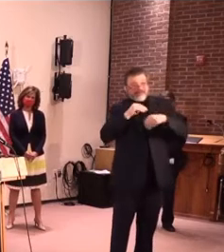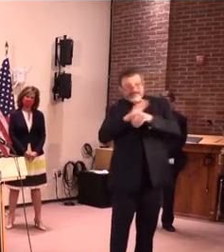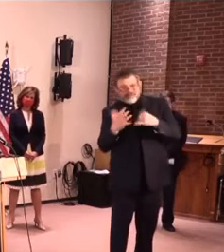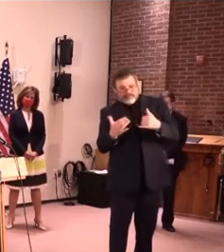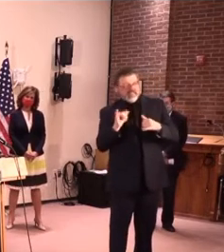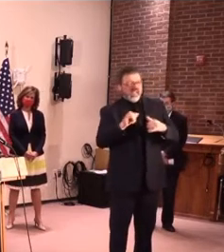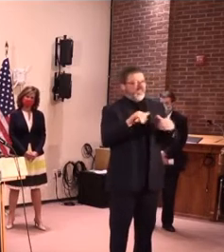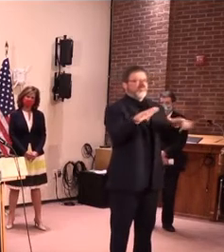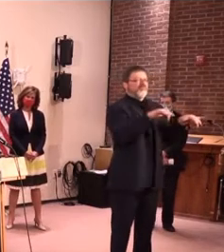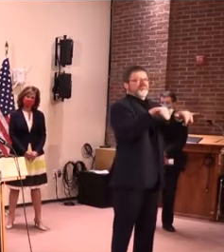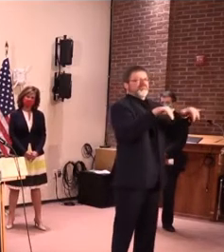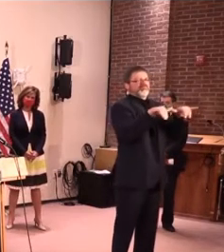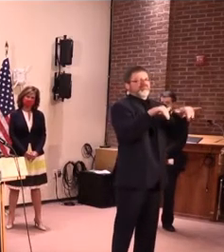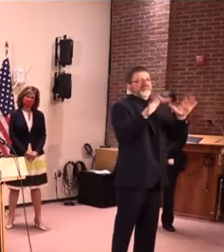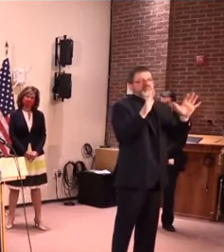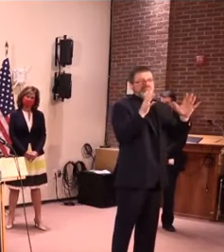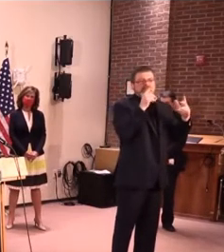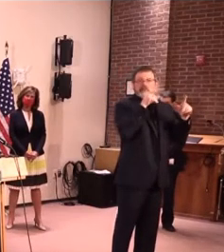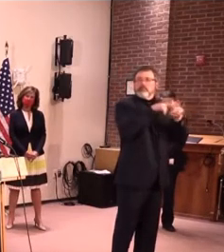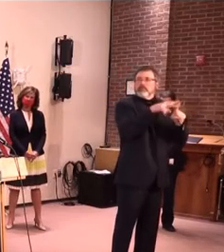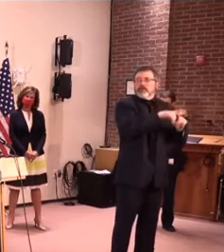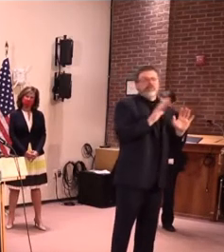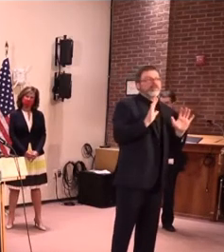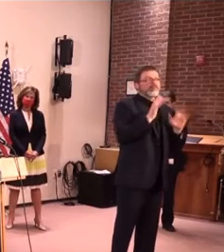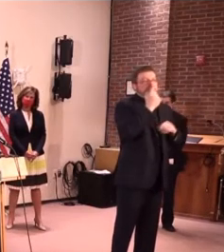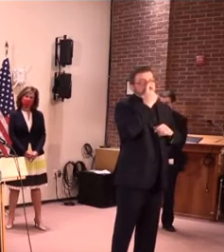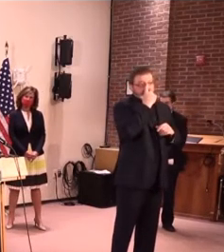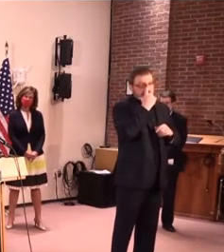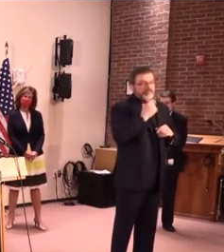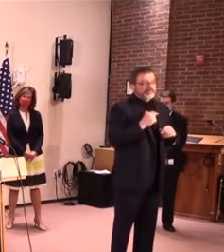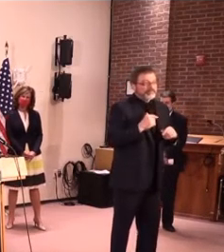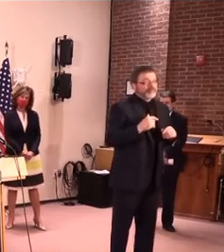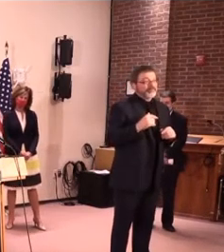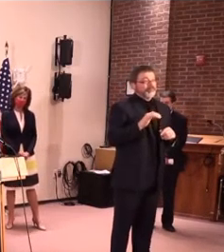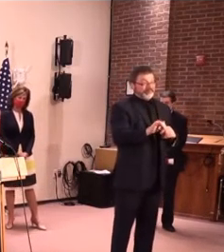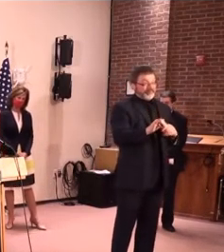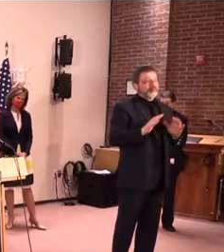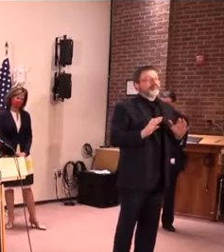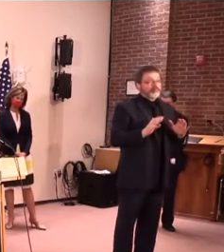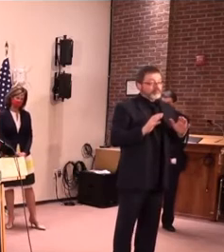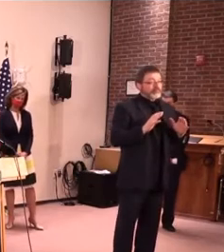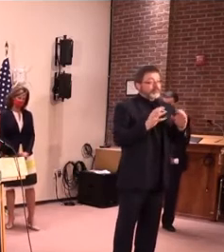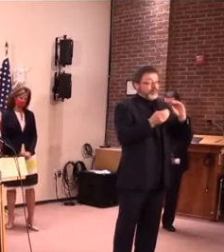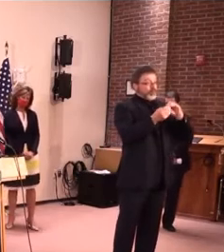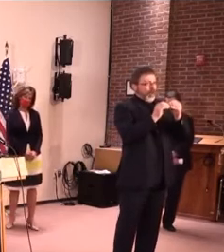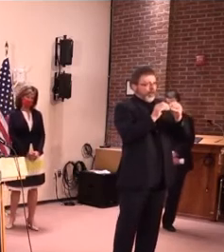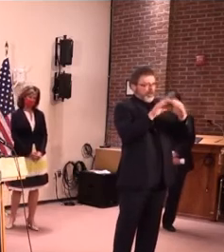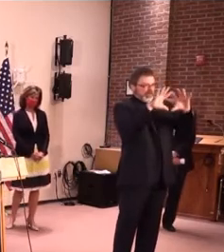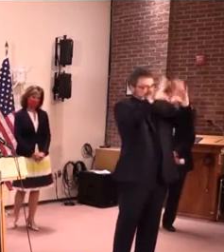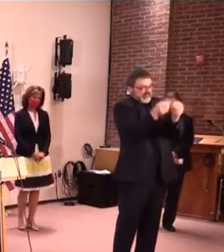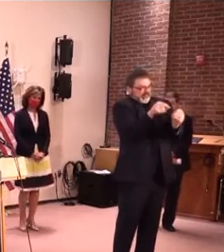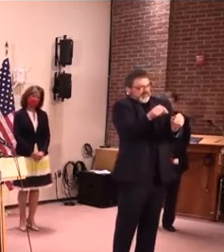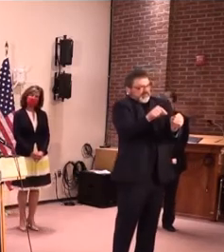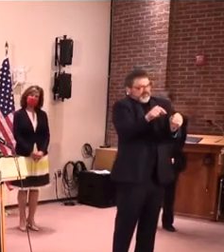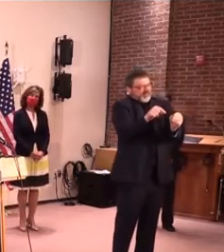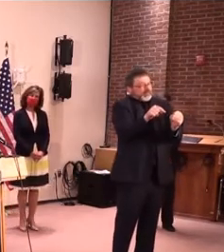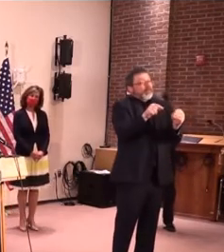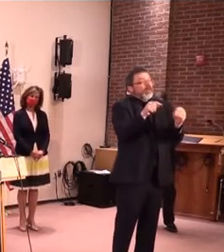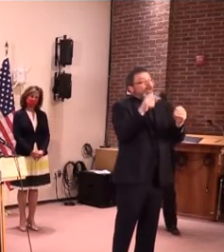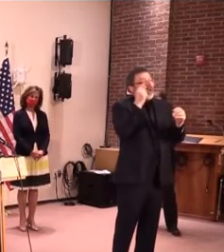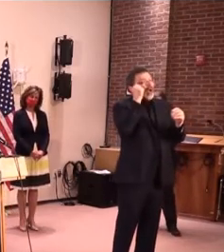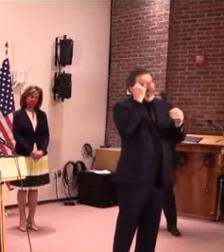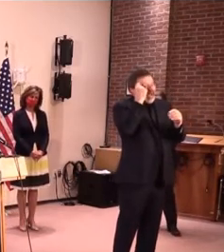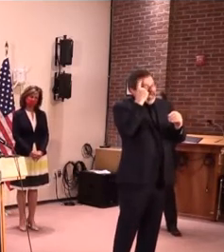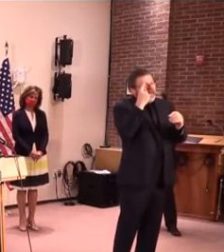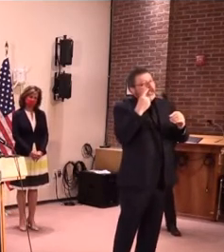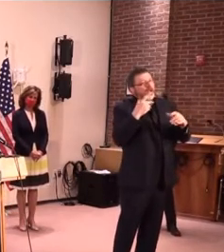of positive tests out of the total number of tests done. And it would have made it look like we had